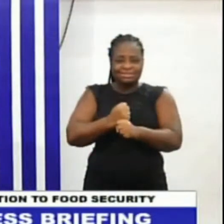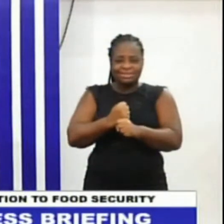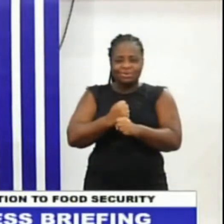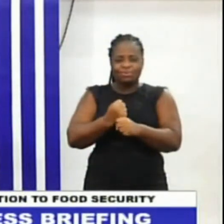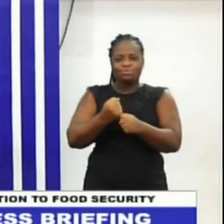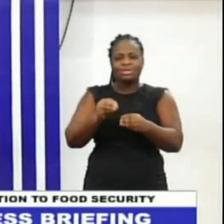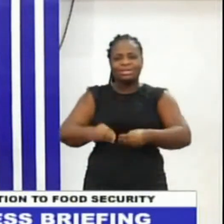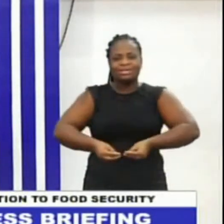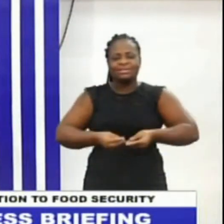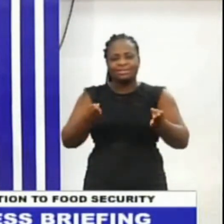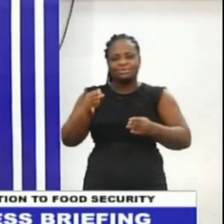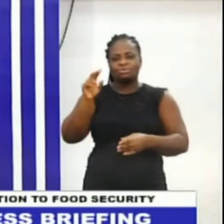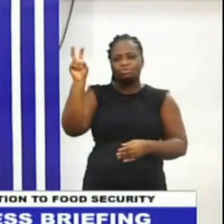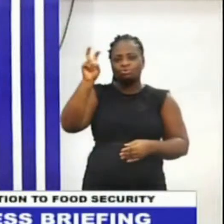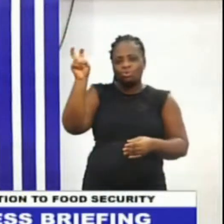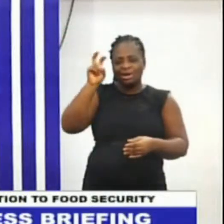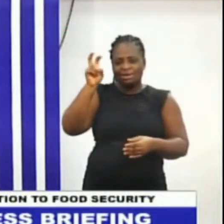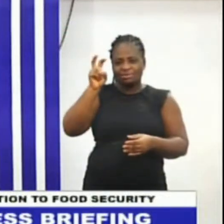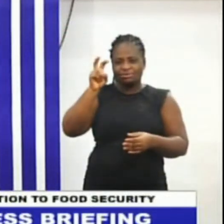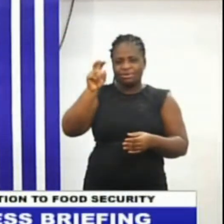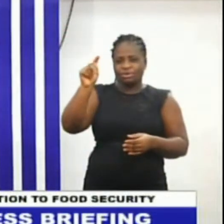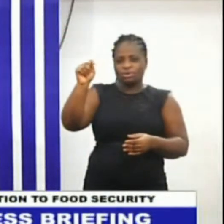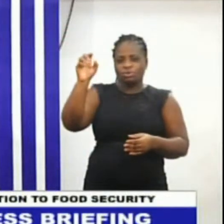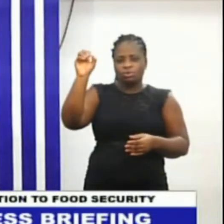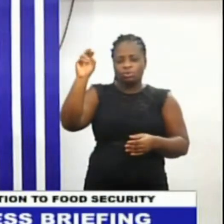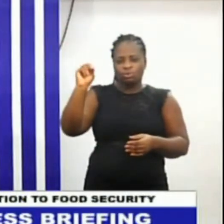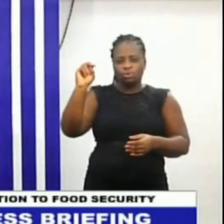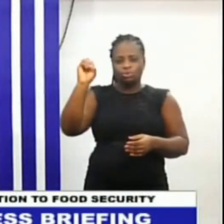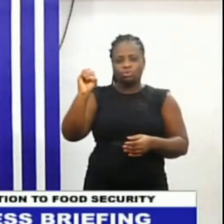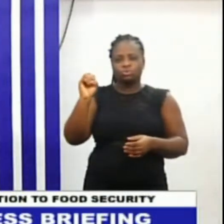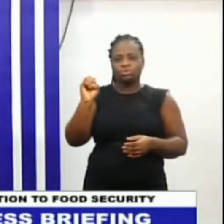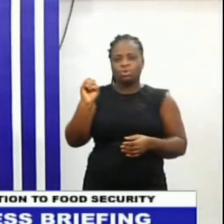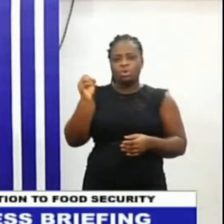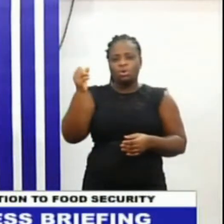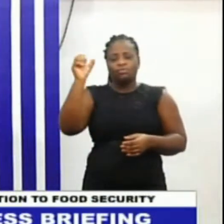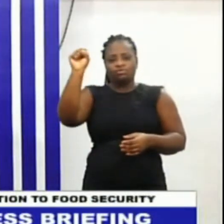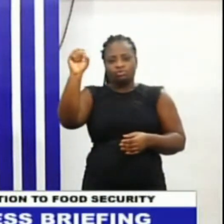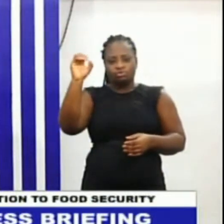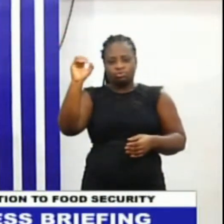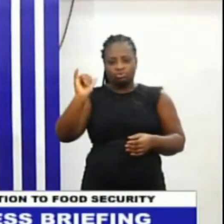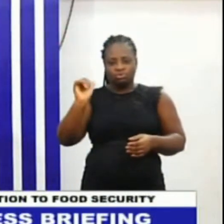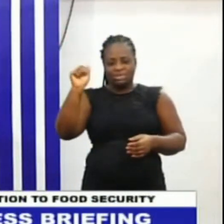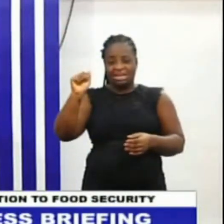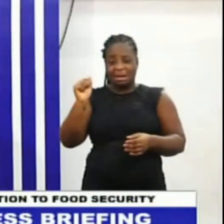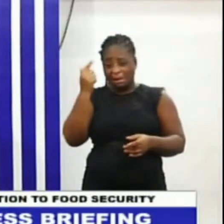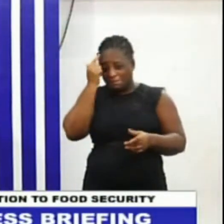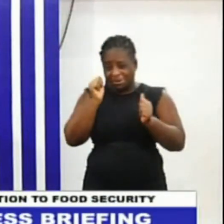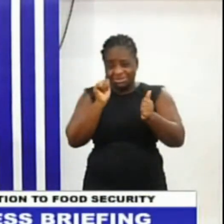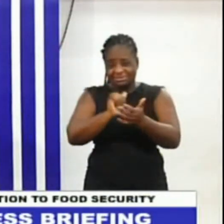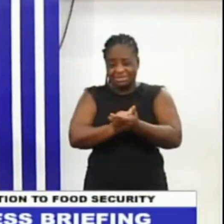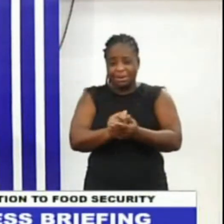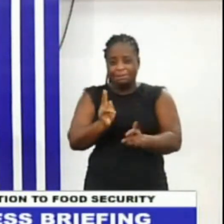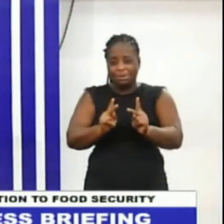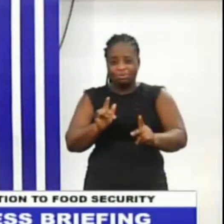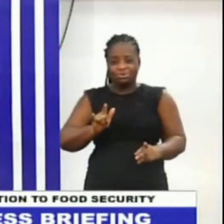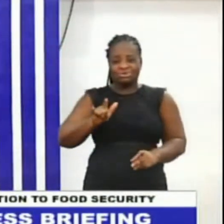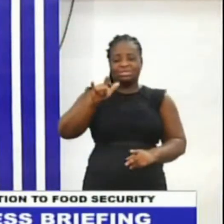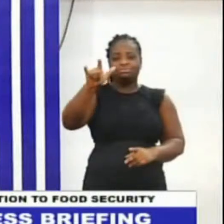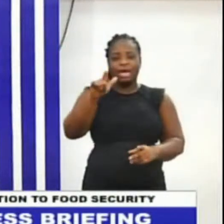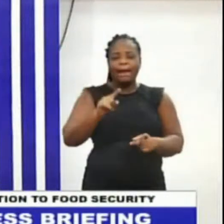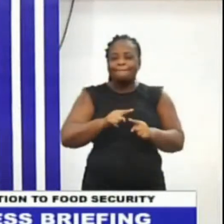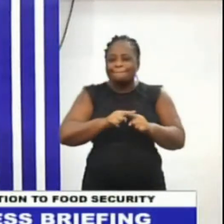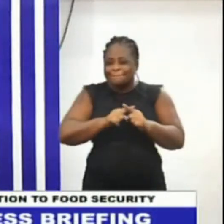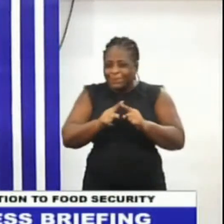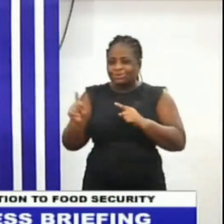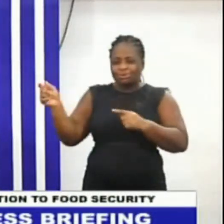tons of soya. And because of that, people are taking advantage to export. We are going to regulate that export